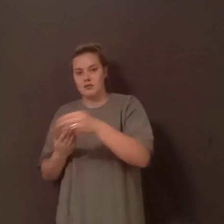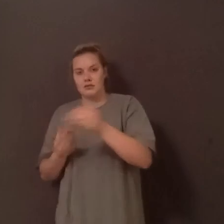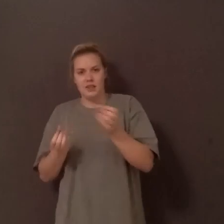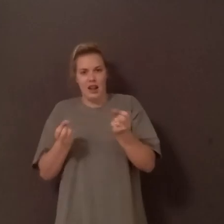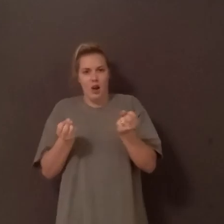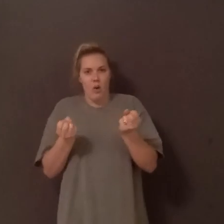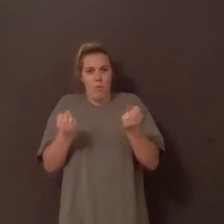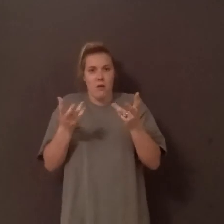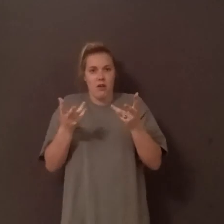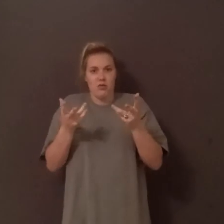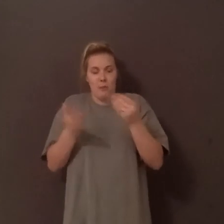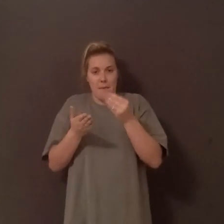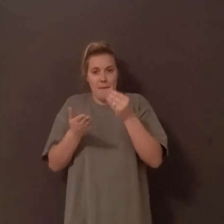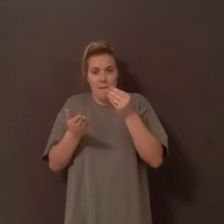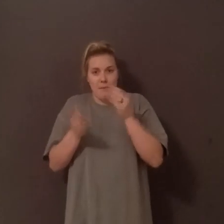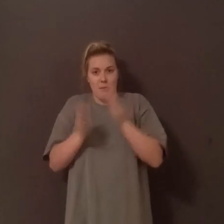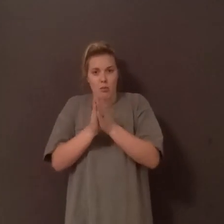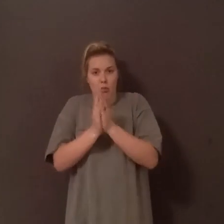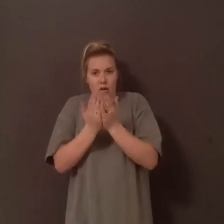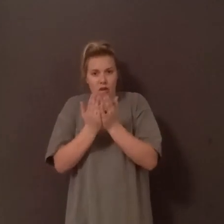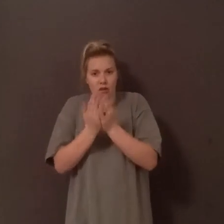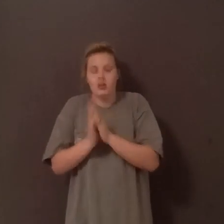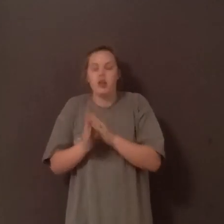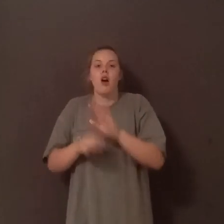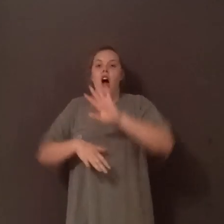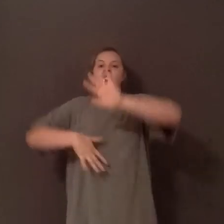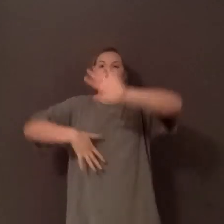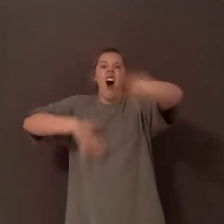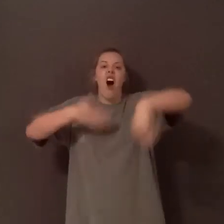book course materials? Everything, just for the whole of services, books, everything. Everything,